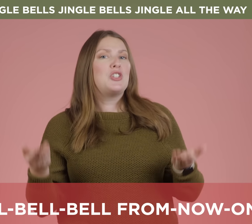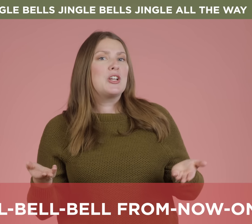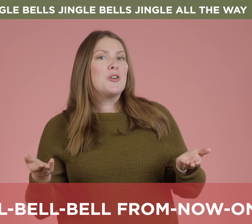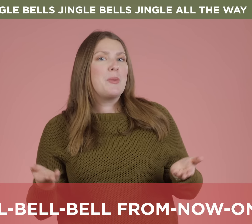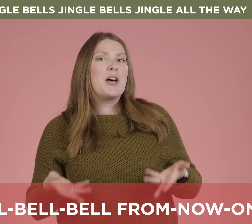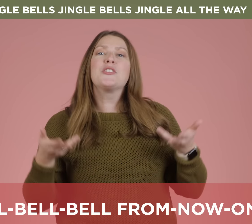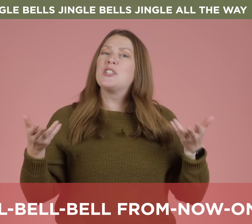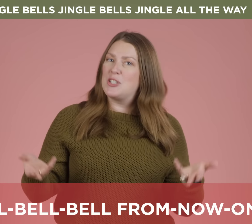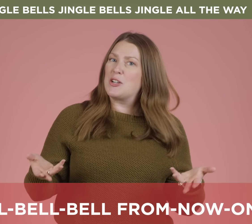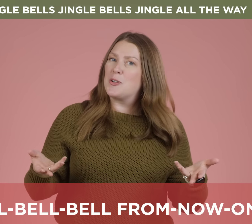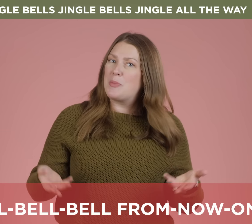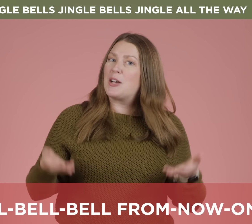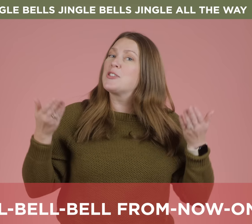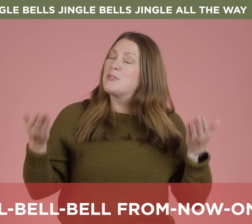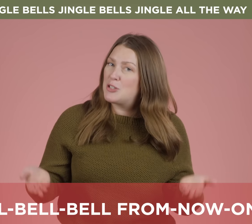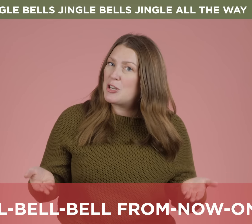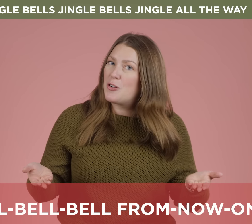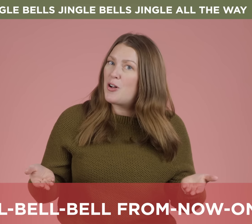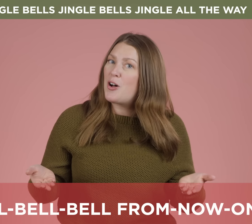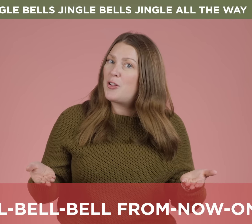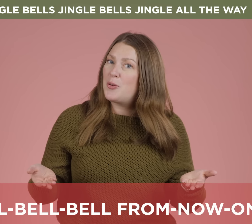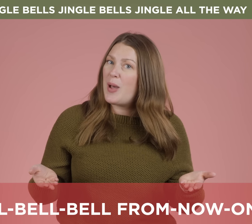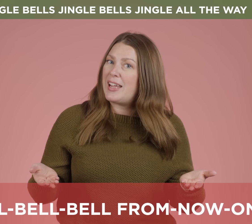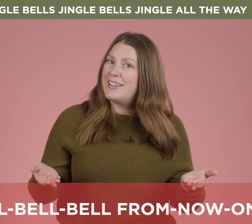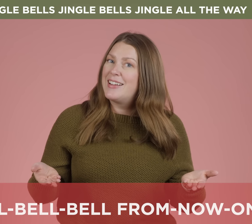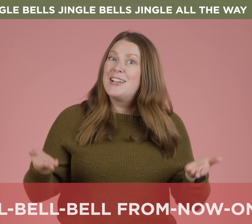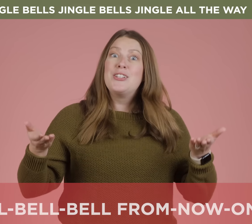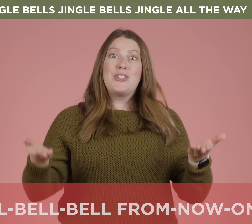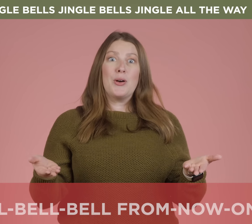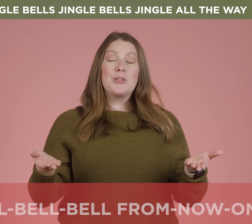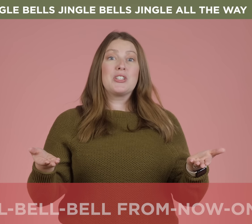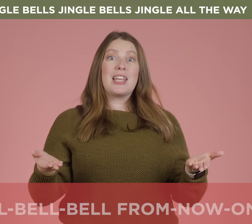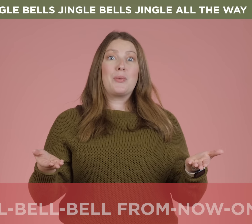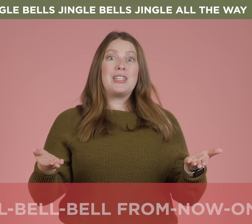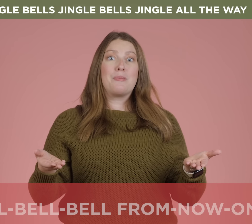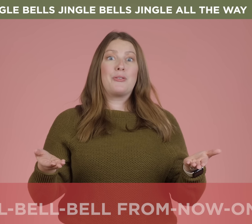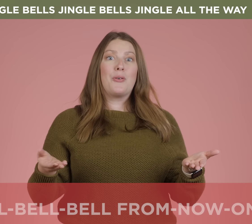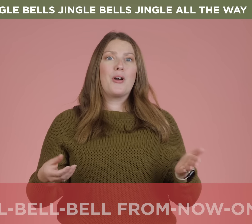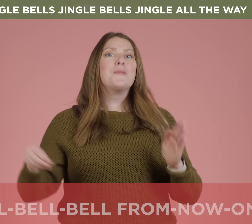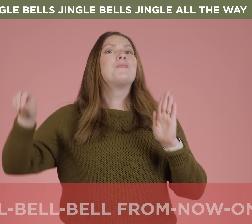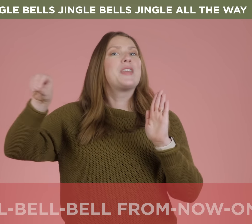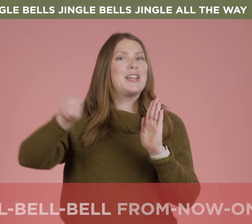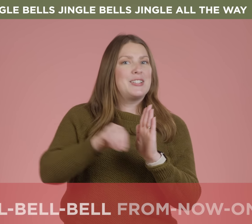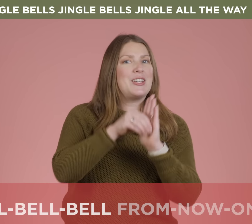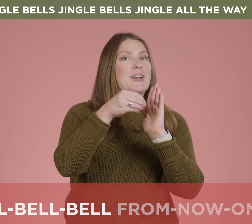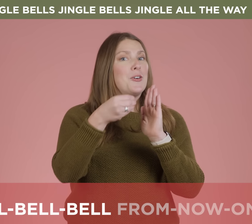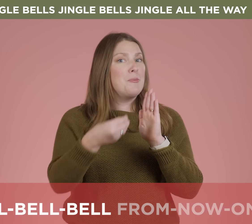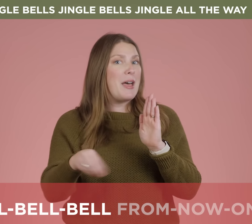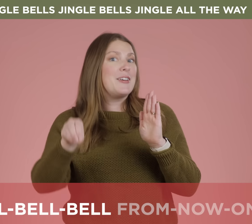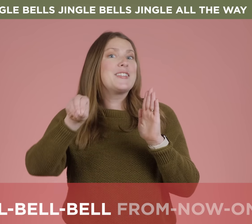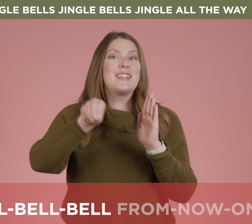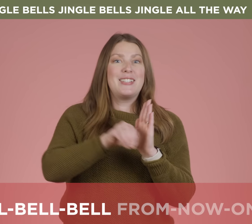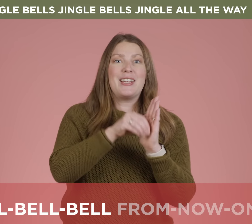Jingle bells, jingle all the way. So just like we did before, jingle bells,